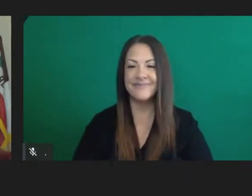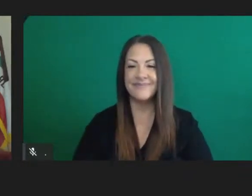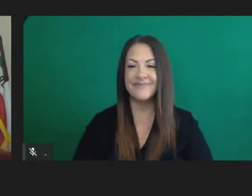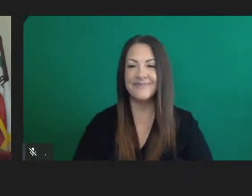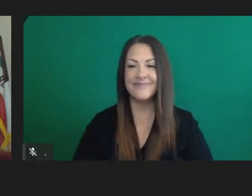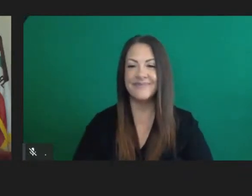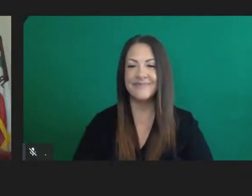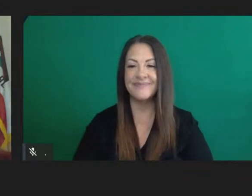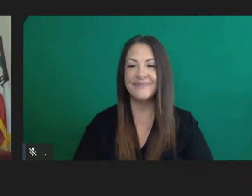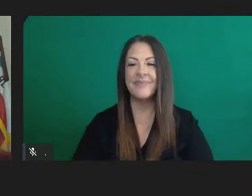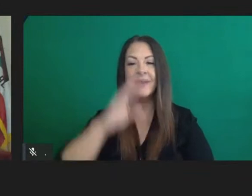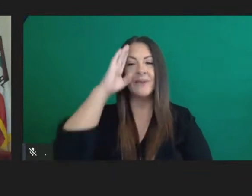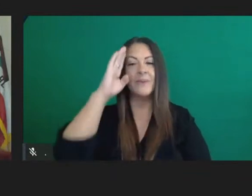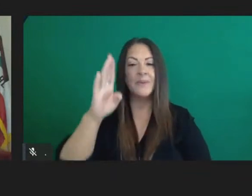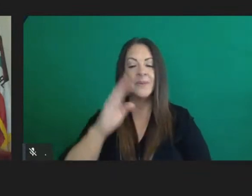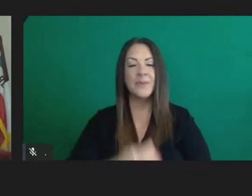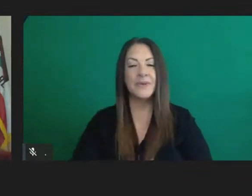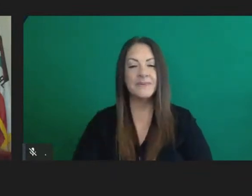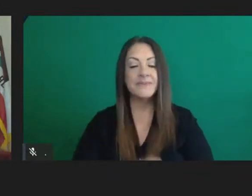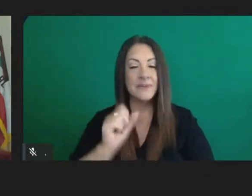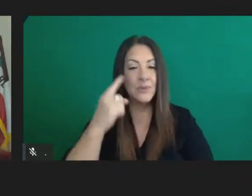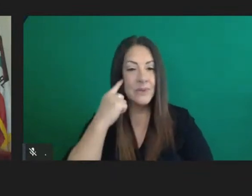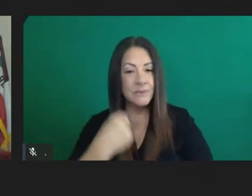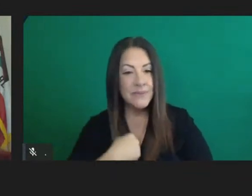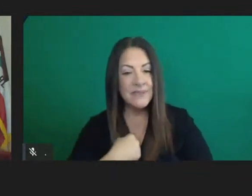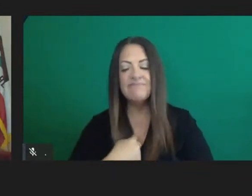Yes, can you hear me now? Yes, we can, Don. Go ahead.